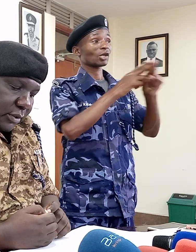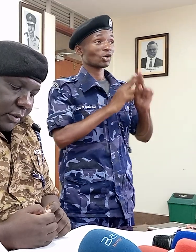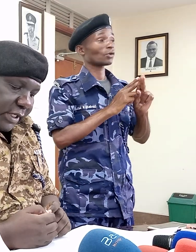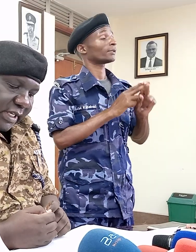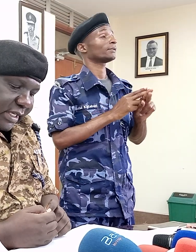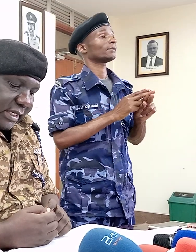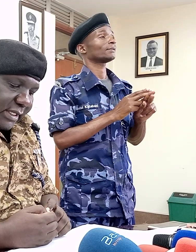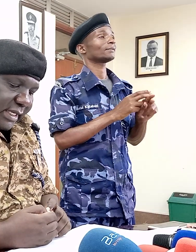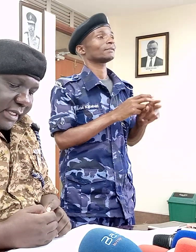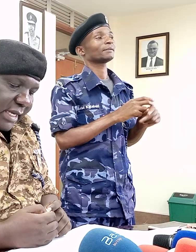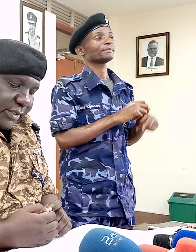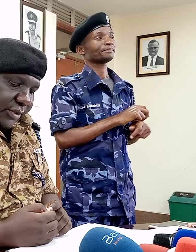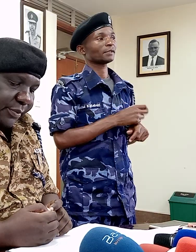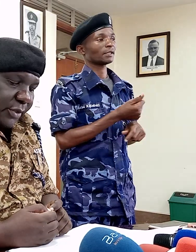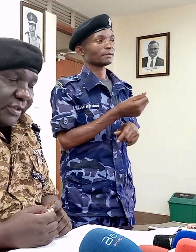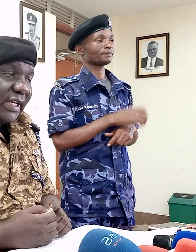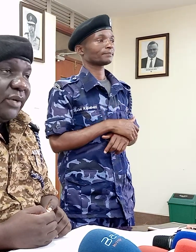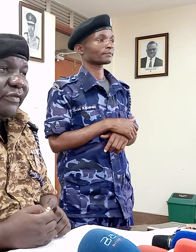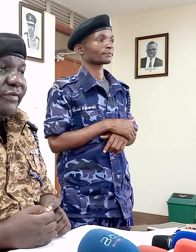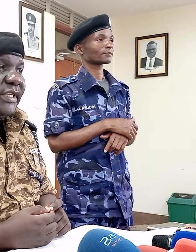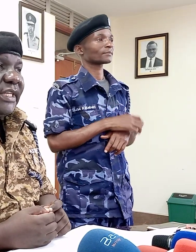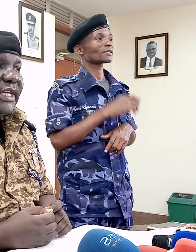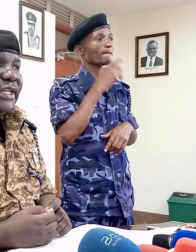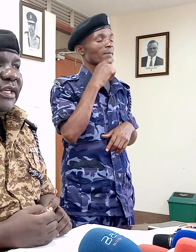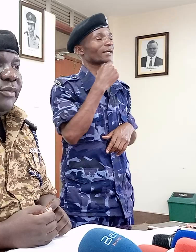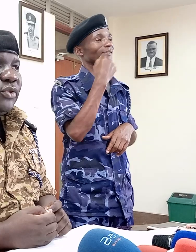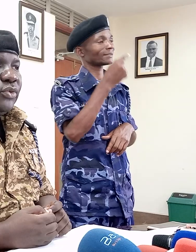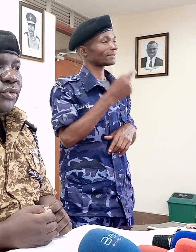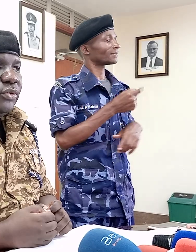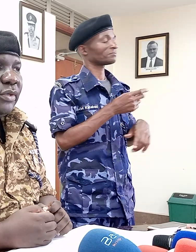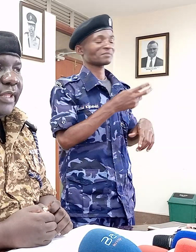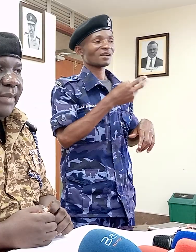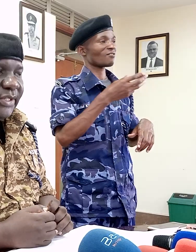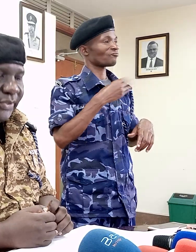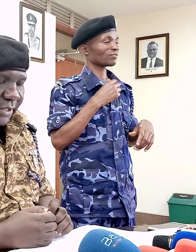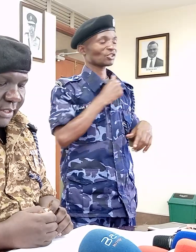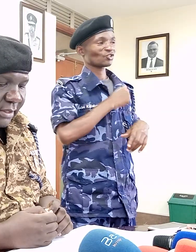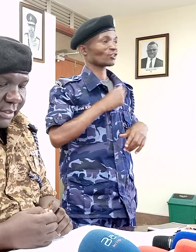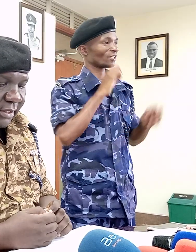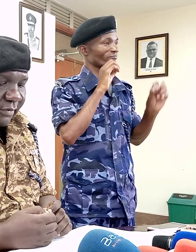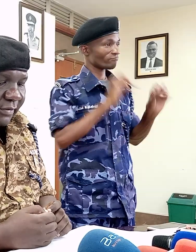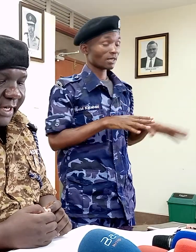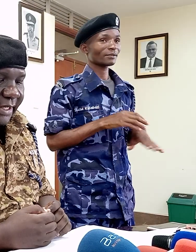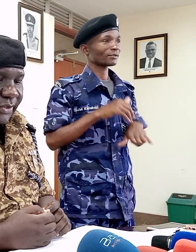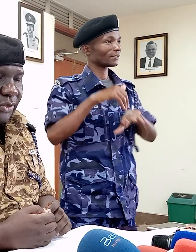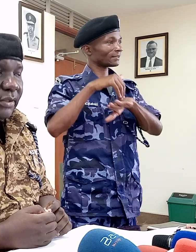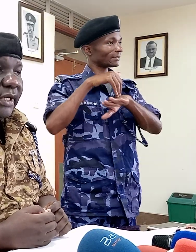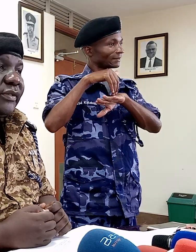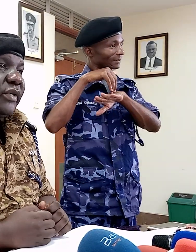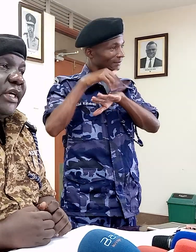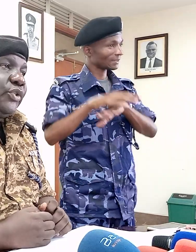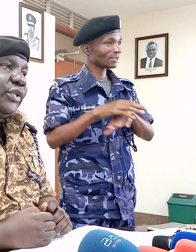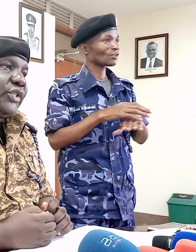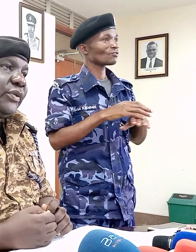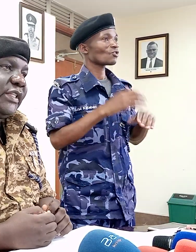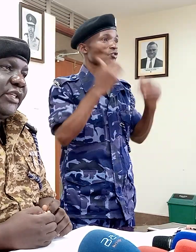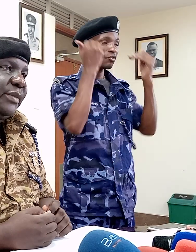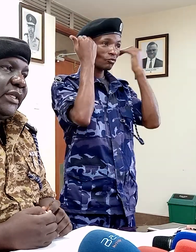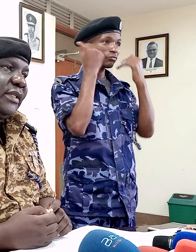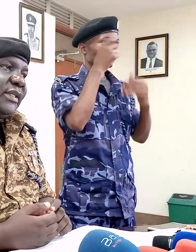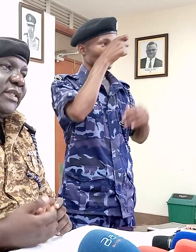So he indicated that he has no remorse, and we've even taken him to the magistrate for an